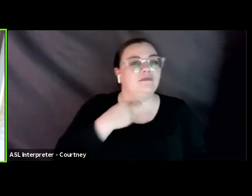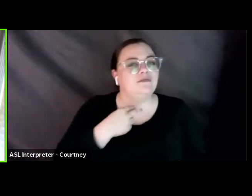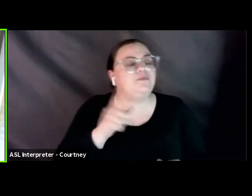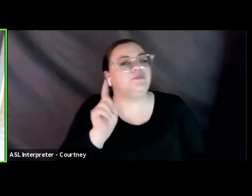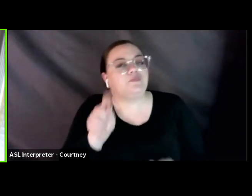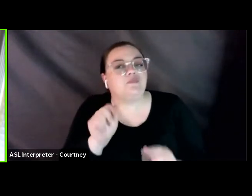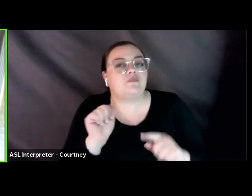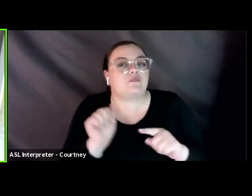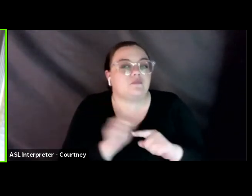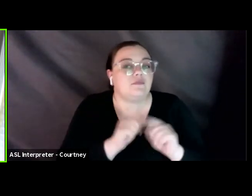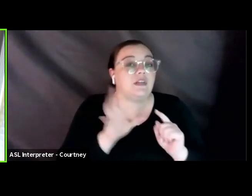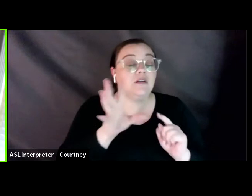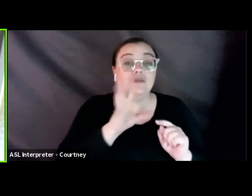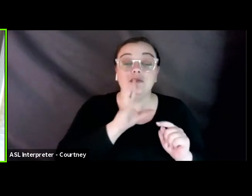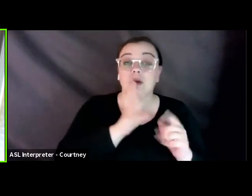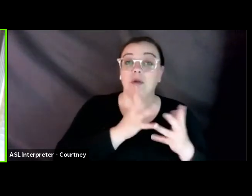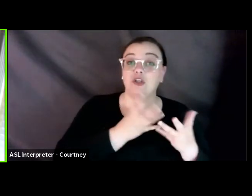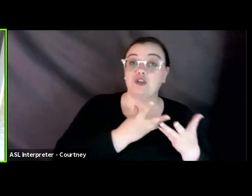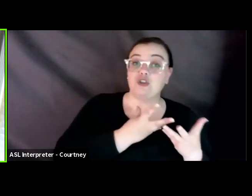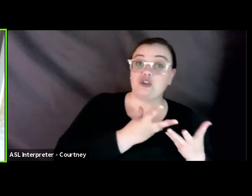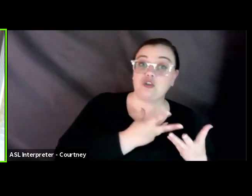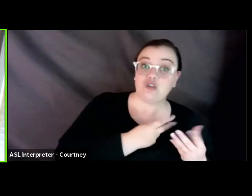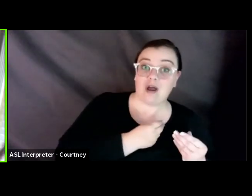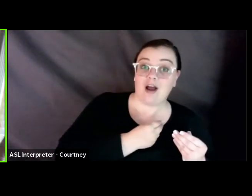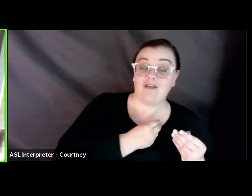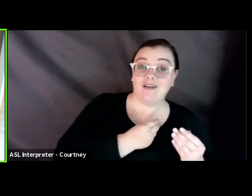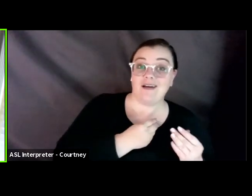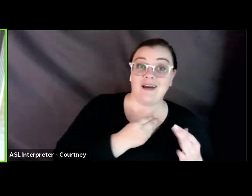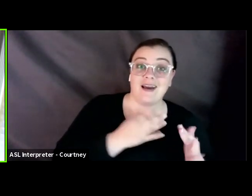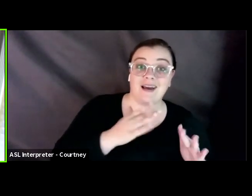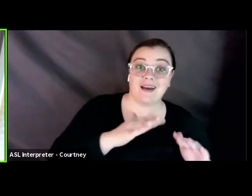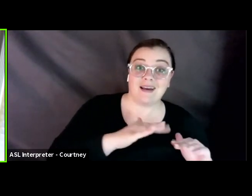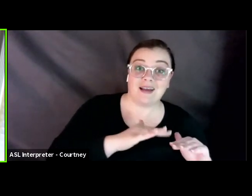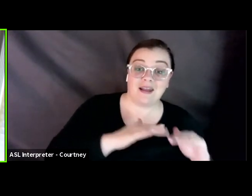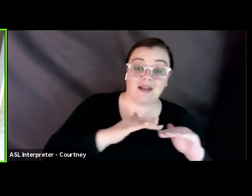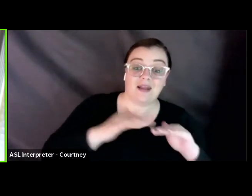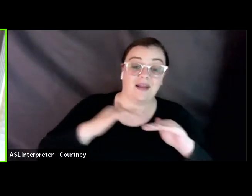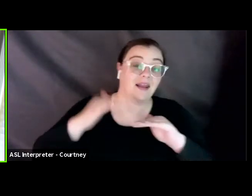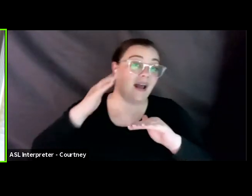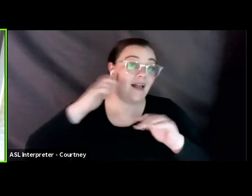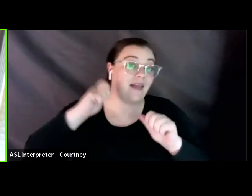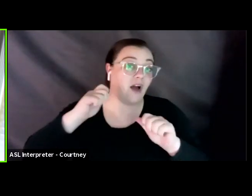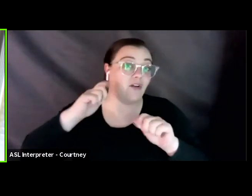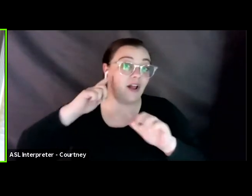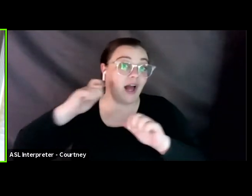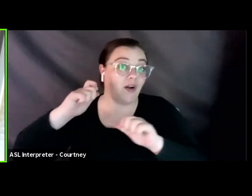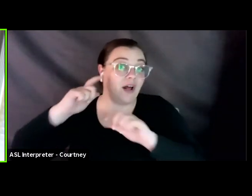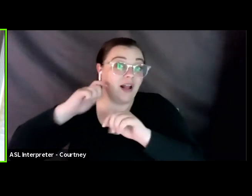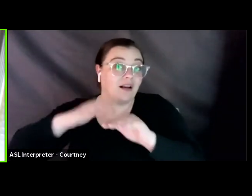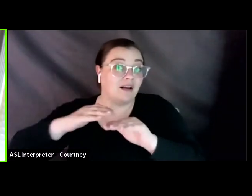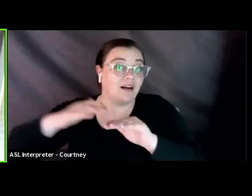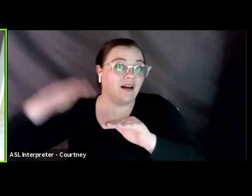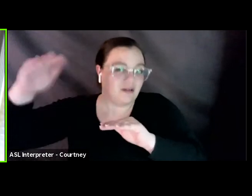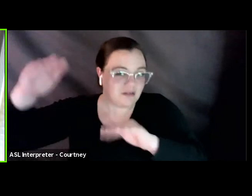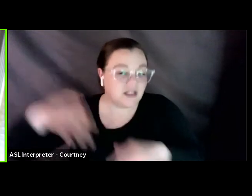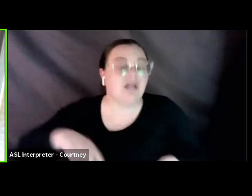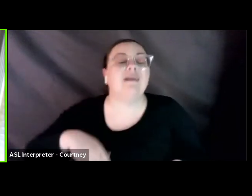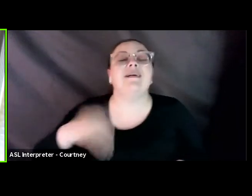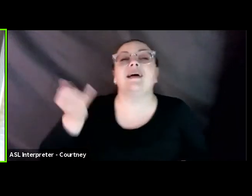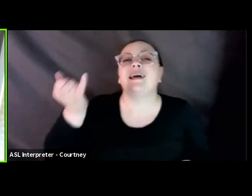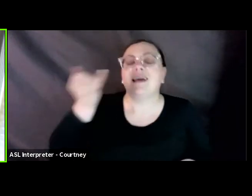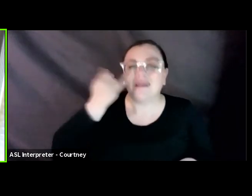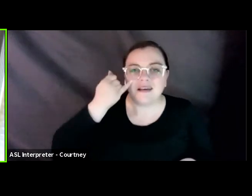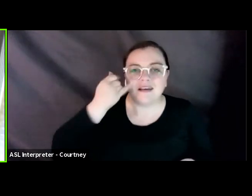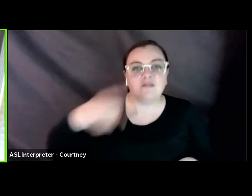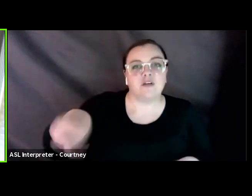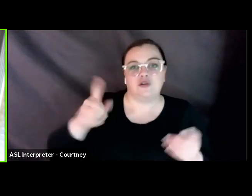little bit forward, to come a little bit forward, and then to totally lean in. If you are gonna